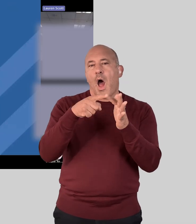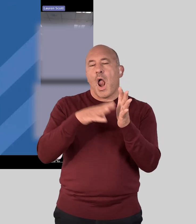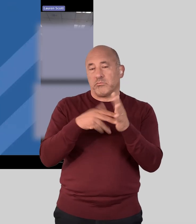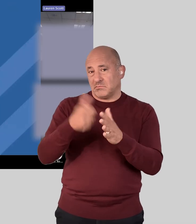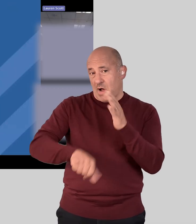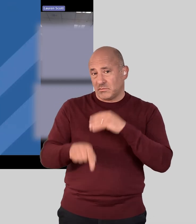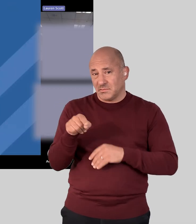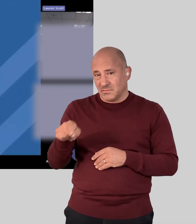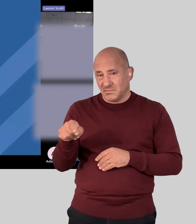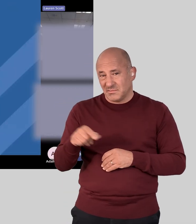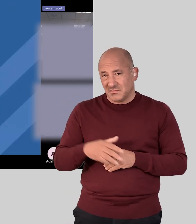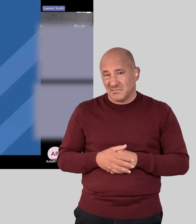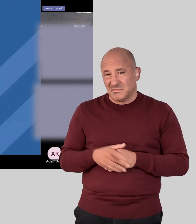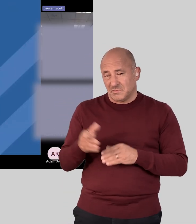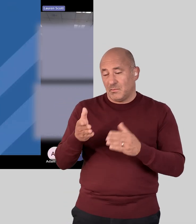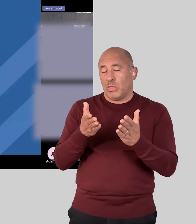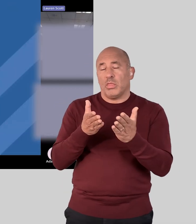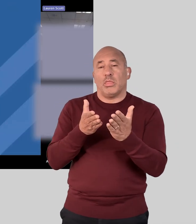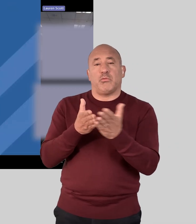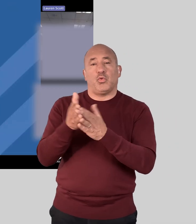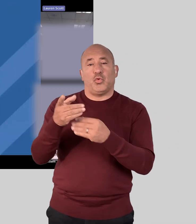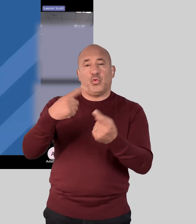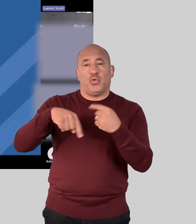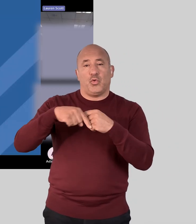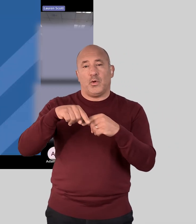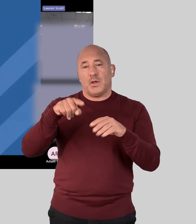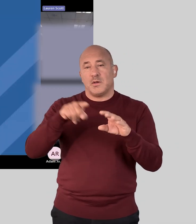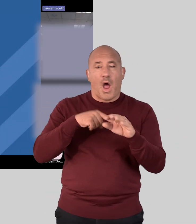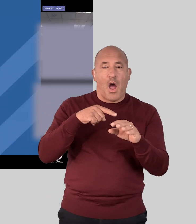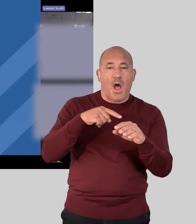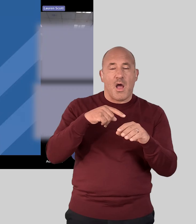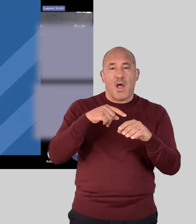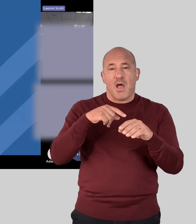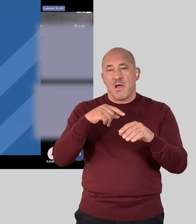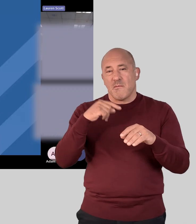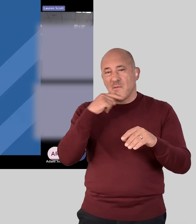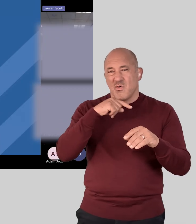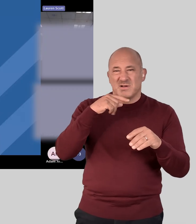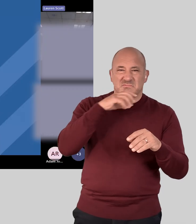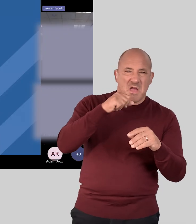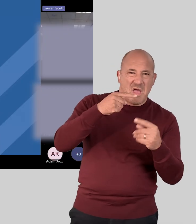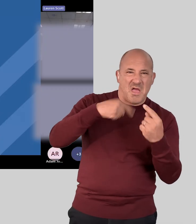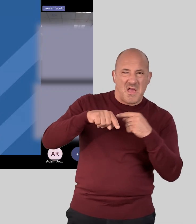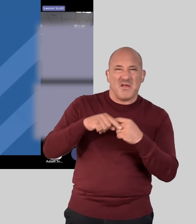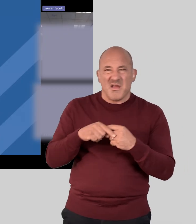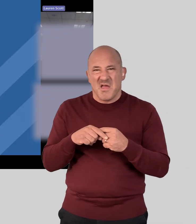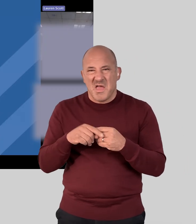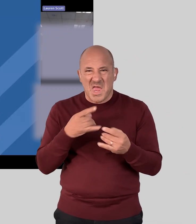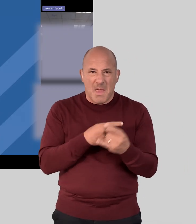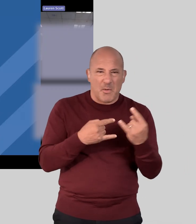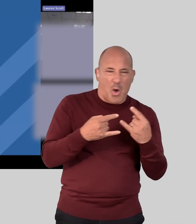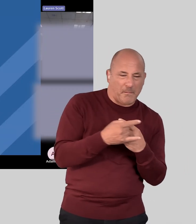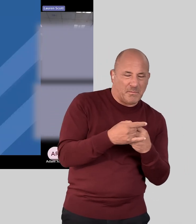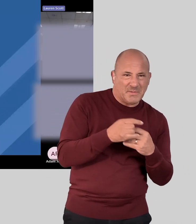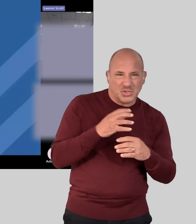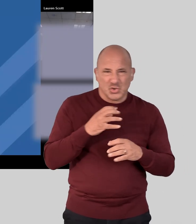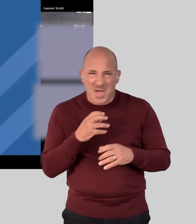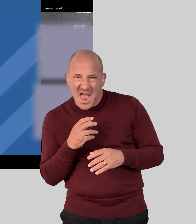occurred in like the mid 2000s. I think it was like 2005 in Harlem, and it came